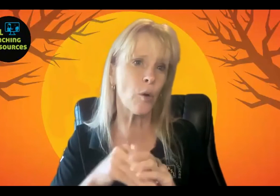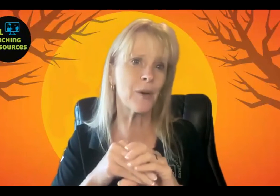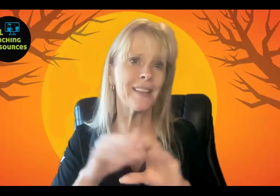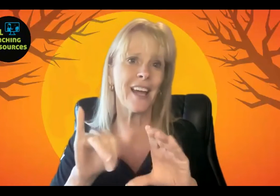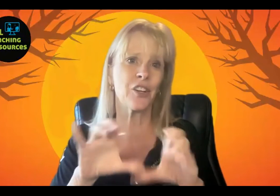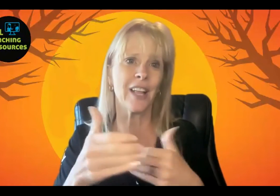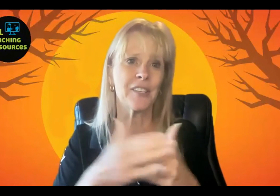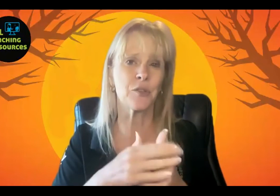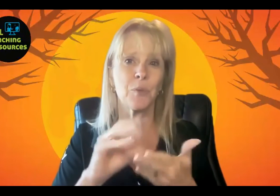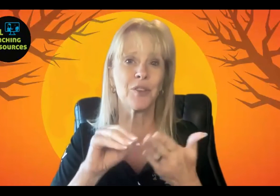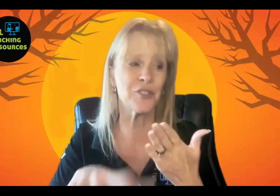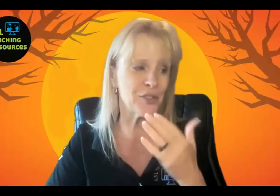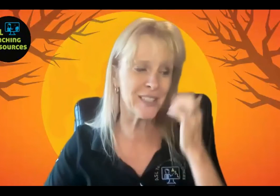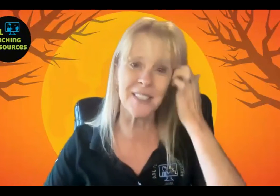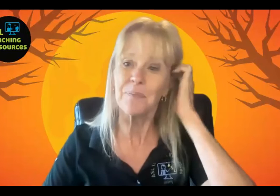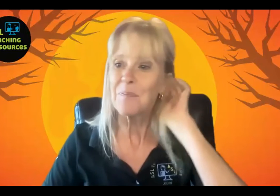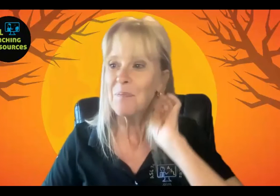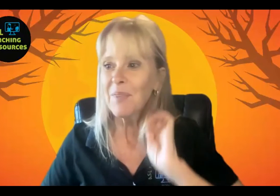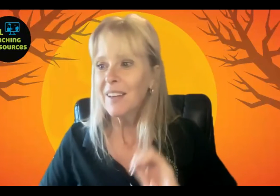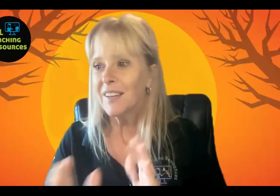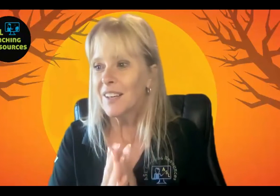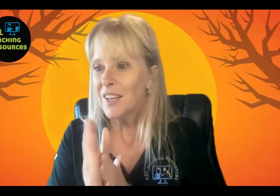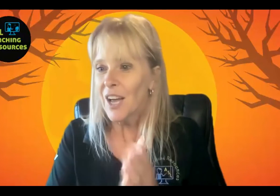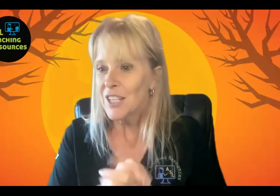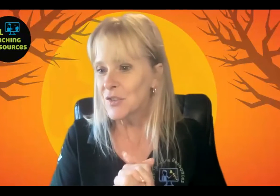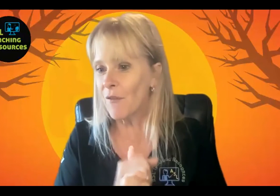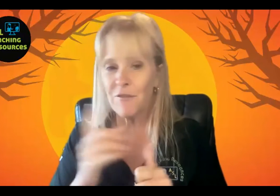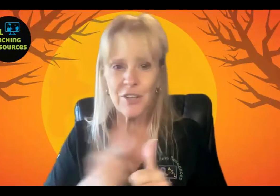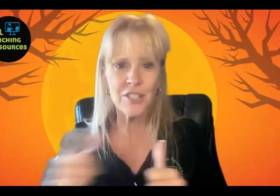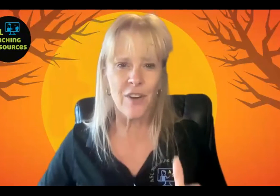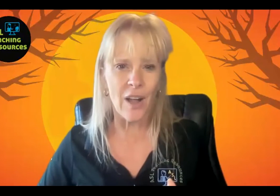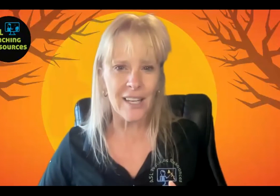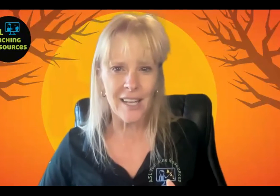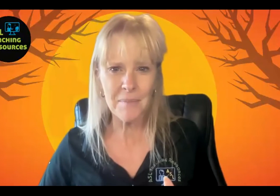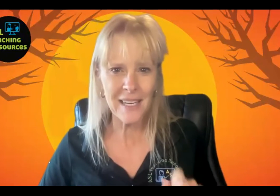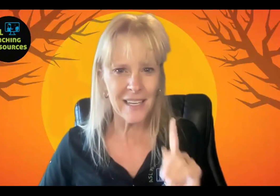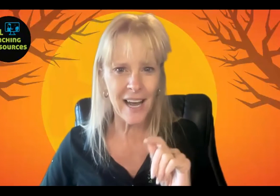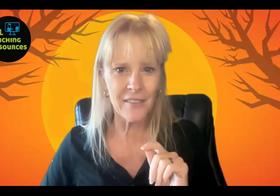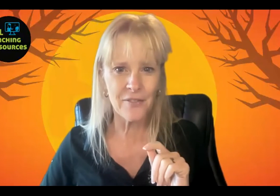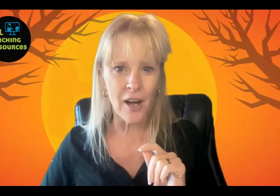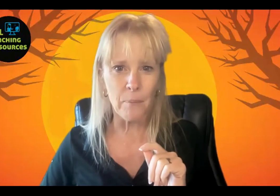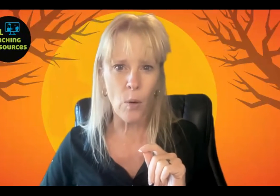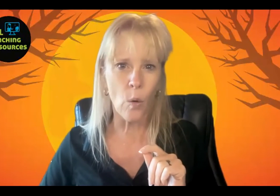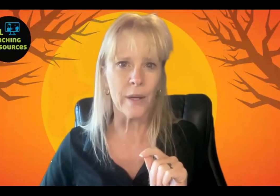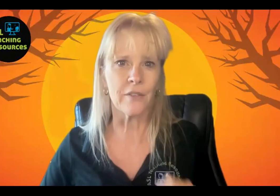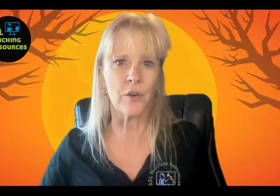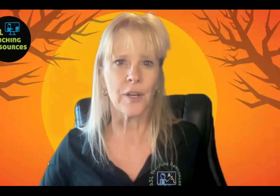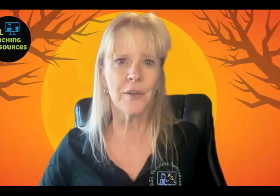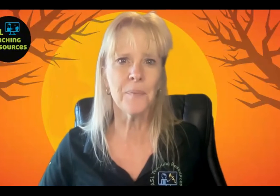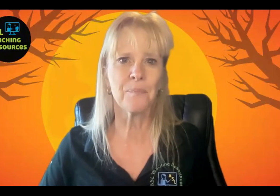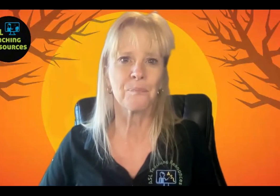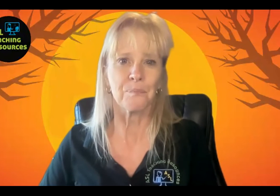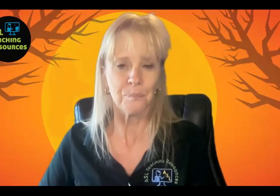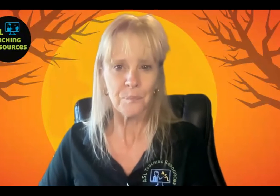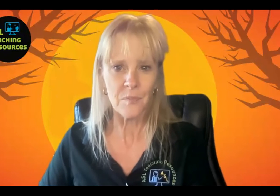to incorporate that in your classroom with your students. So first of all, let me have a poll here for